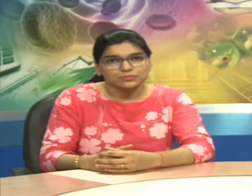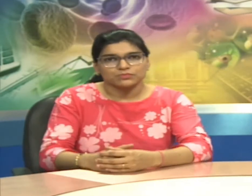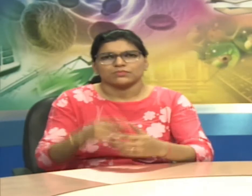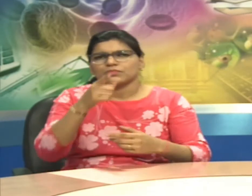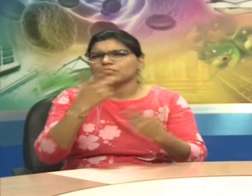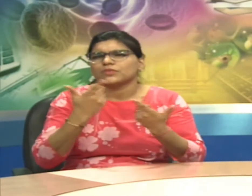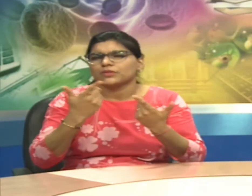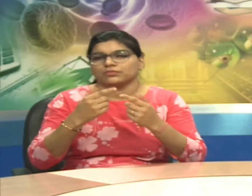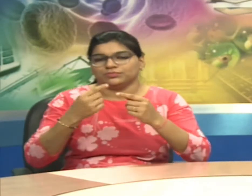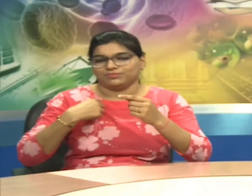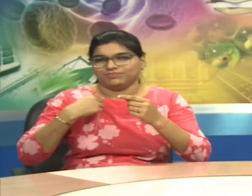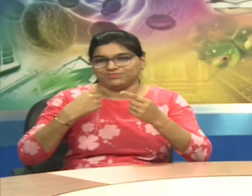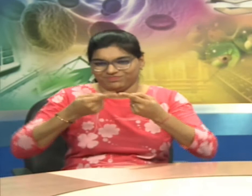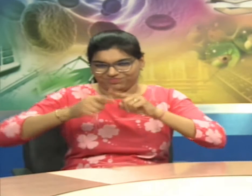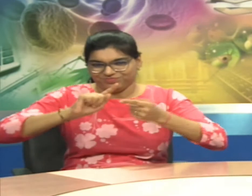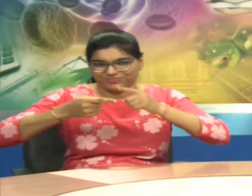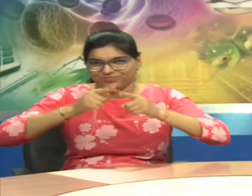Next word is weaving.